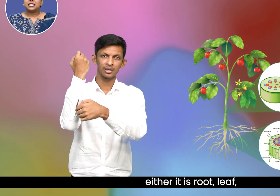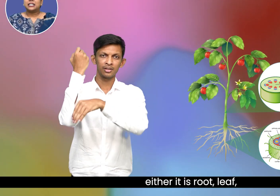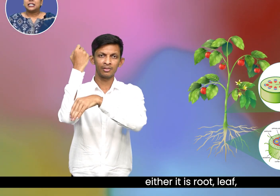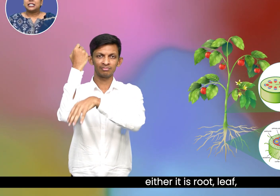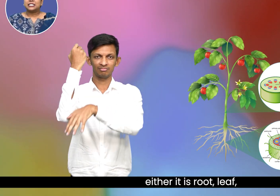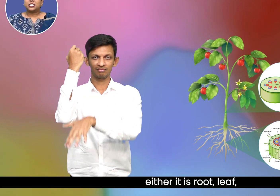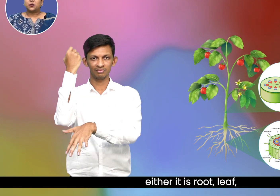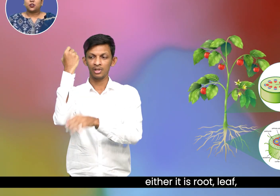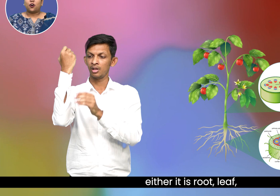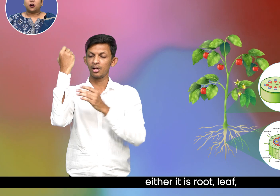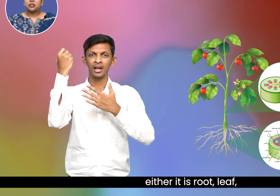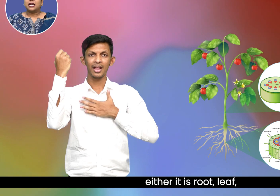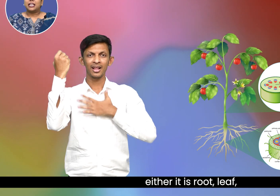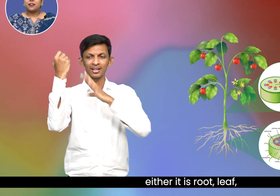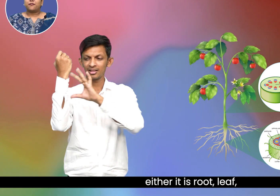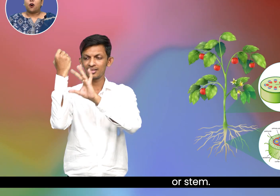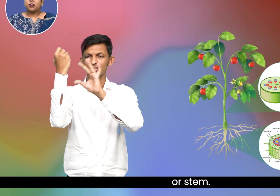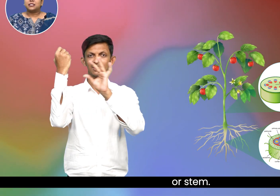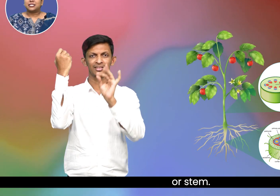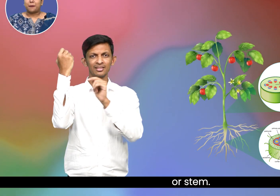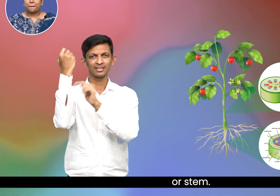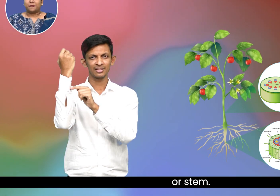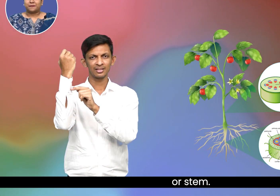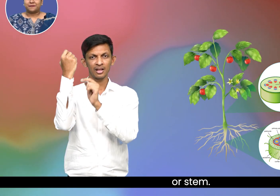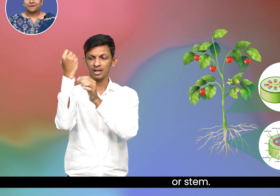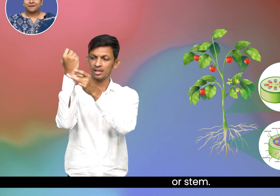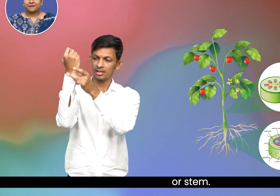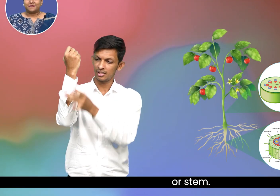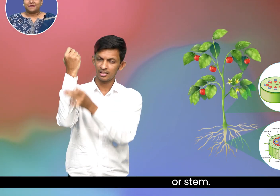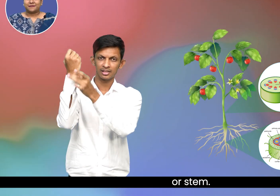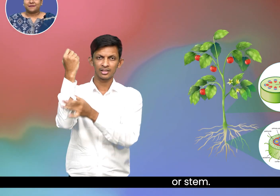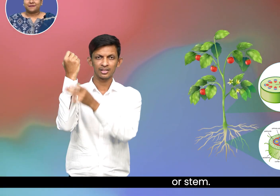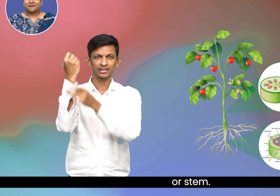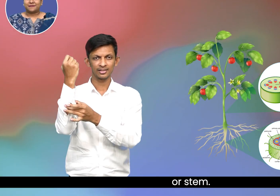Either it is the root or leaf or stem.